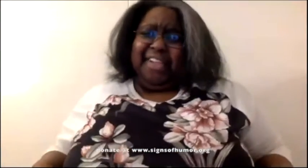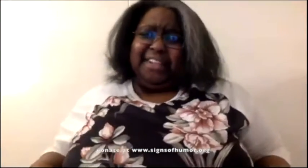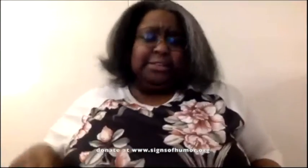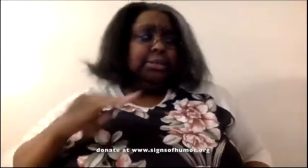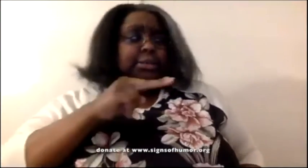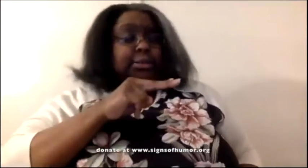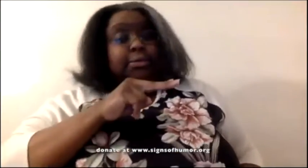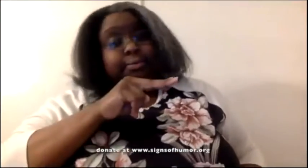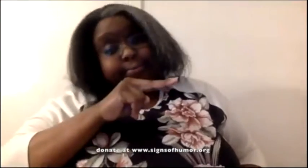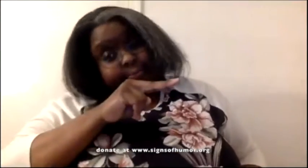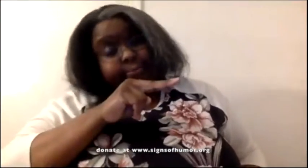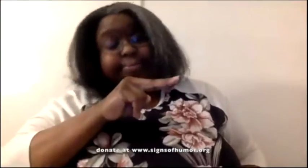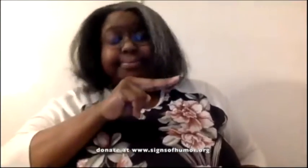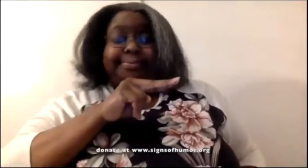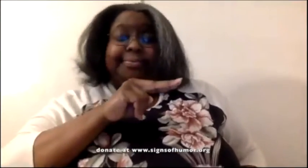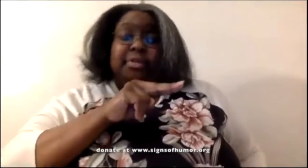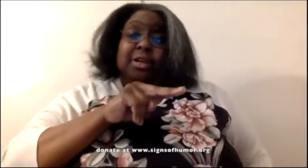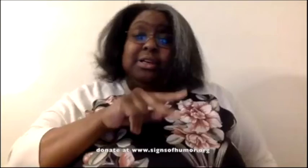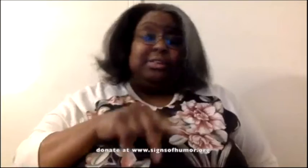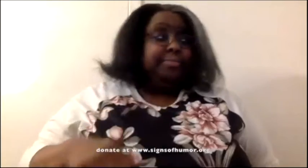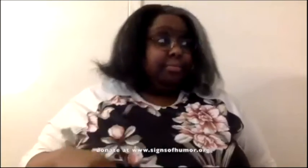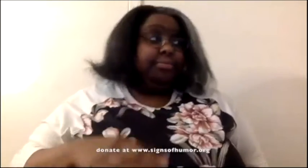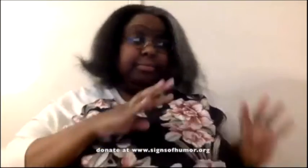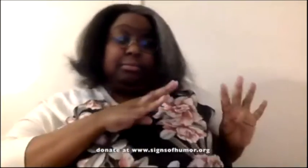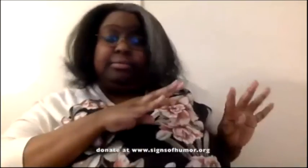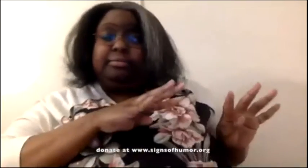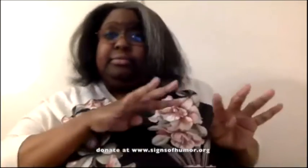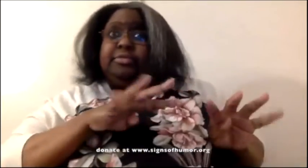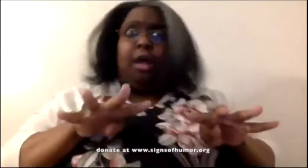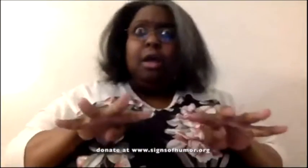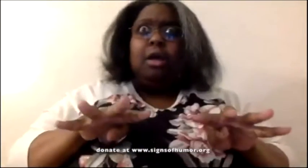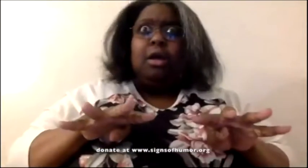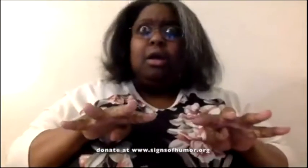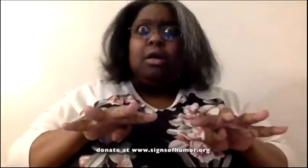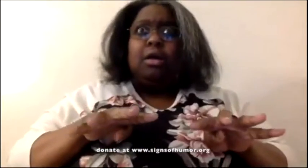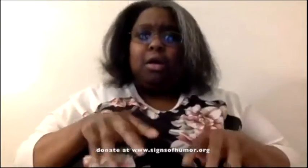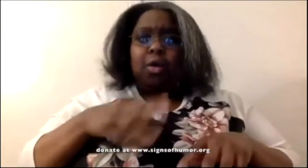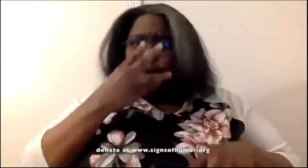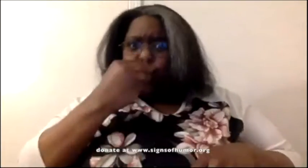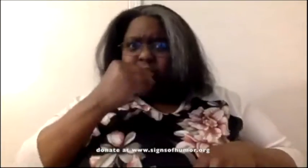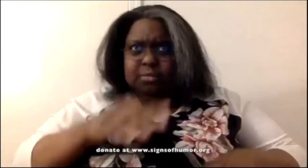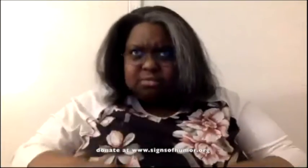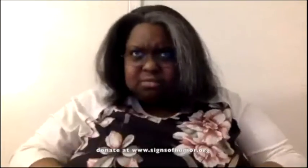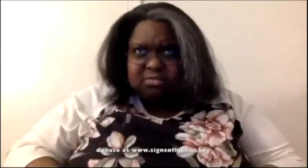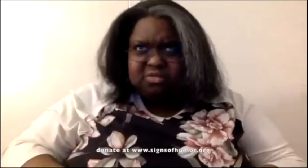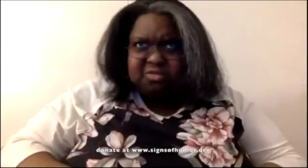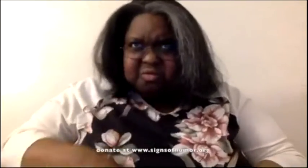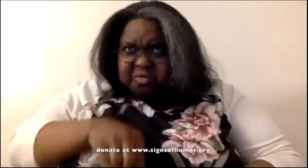He's like, I got it. Okay, have it your way. And then they see the